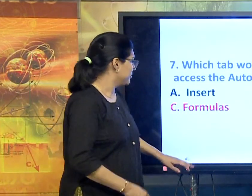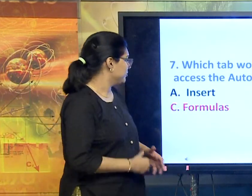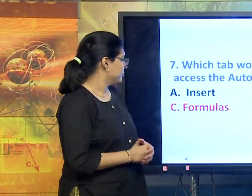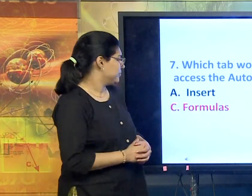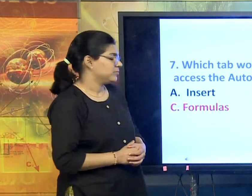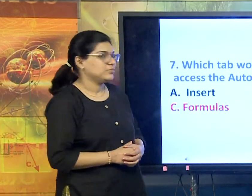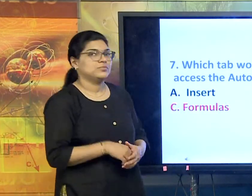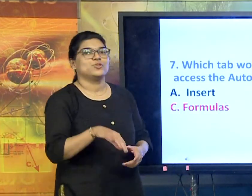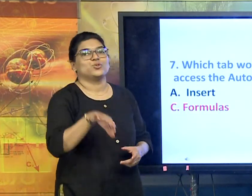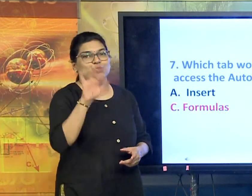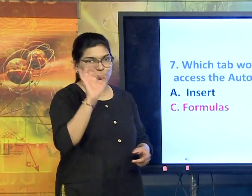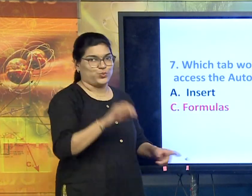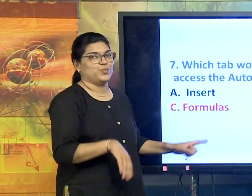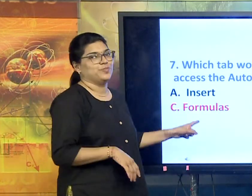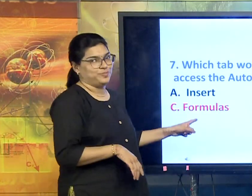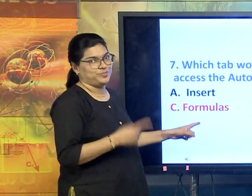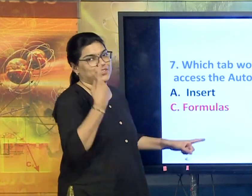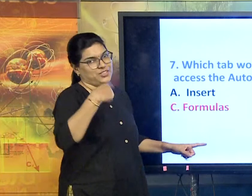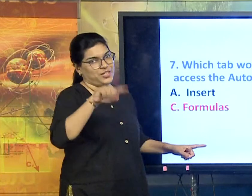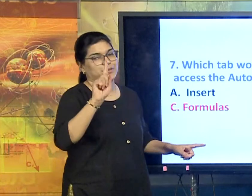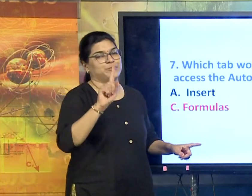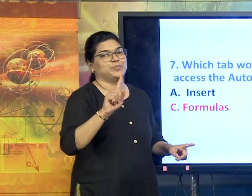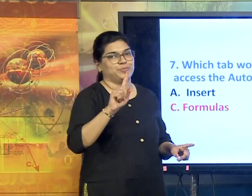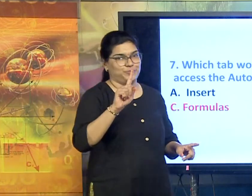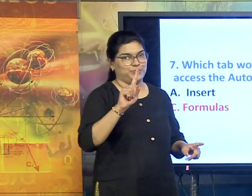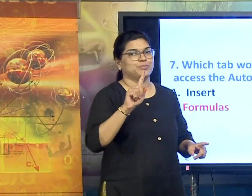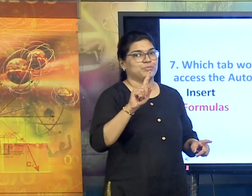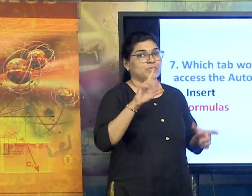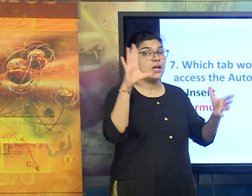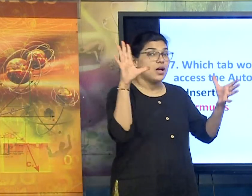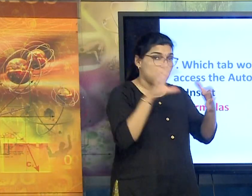Let us see. The correct answer is formulas.